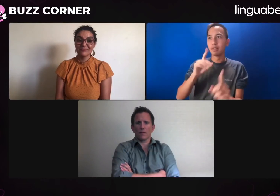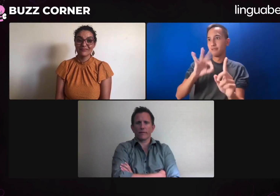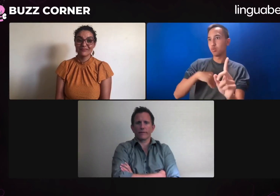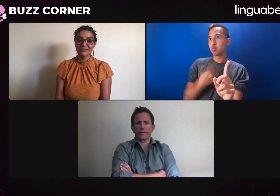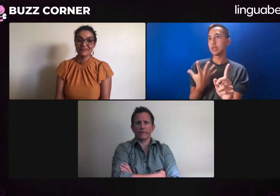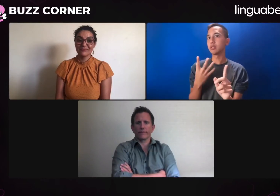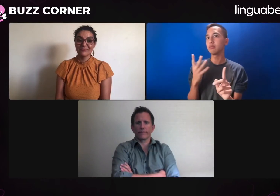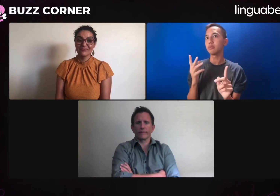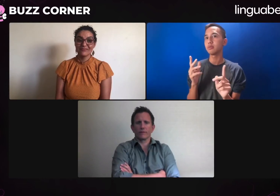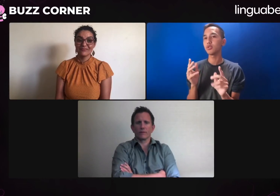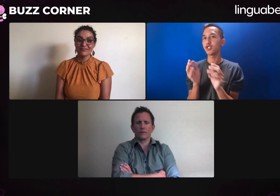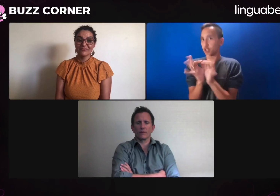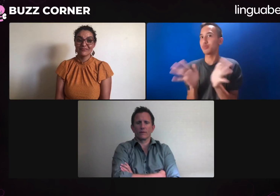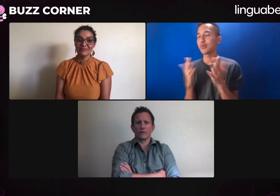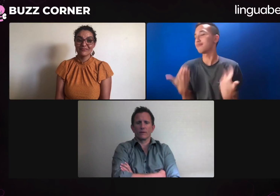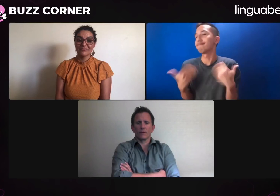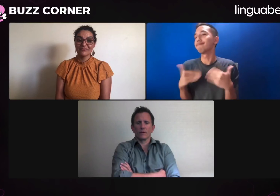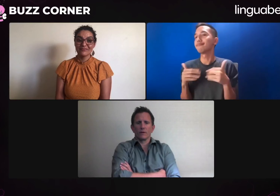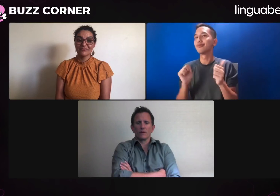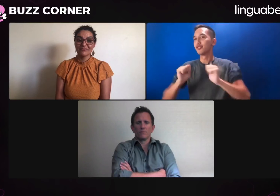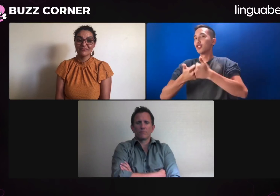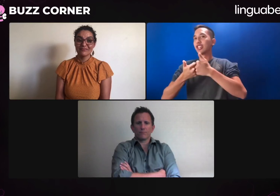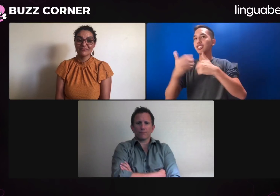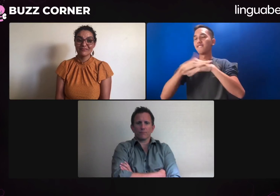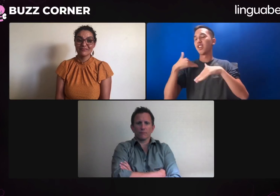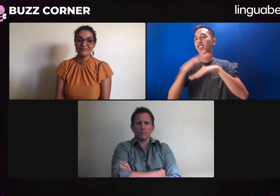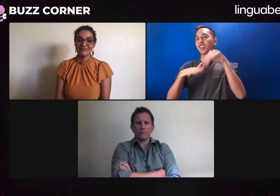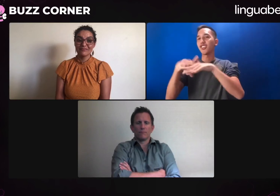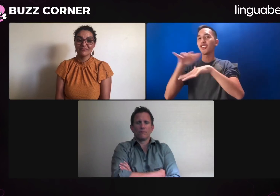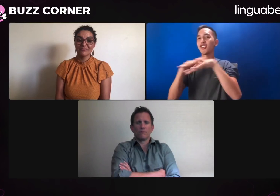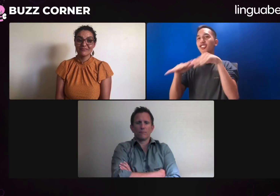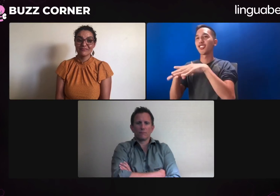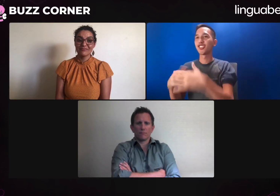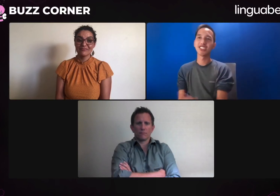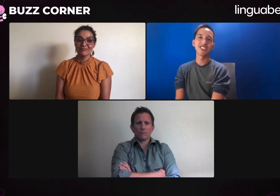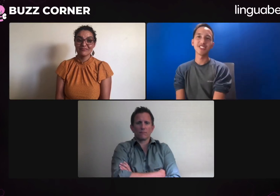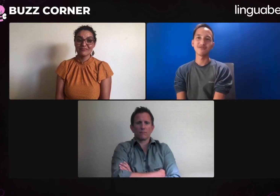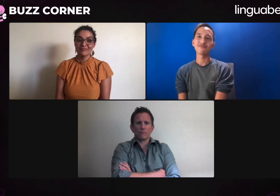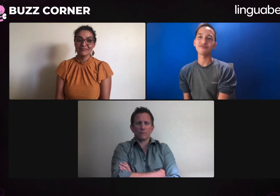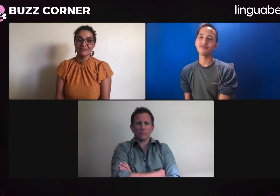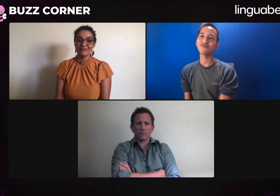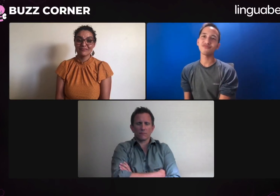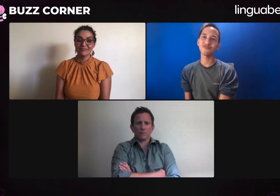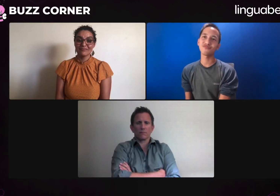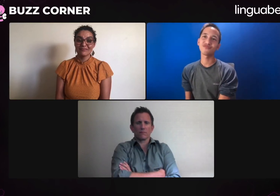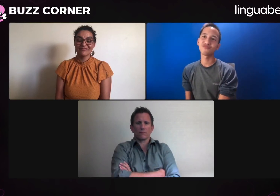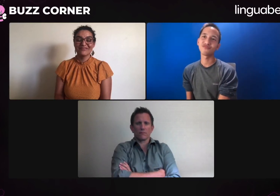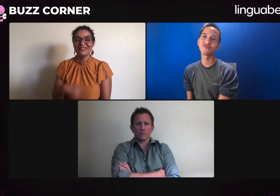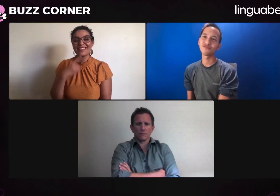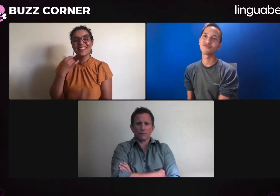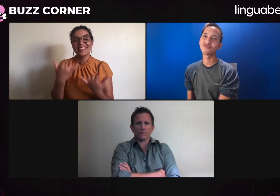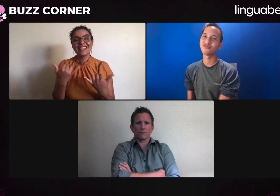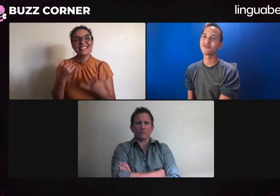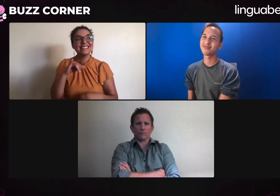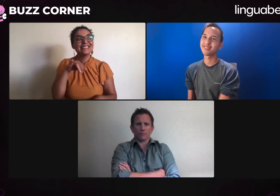with. You have the hearing people and deaf and then white interpreters. There's multiple challenges there.